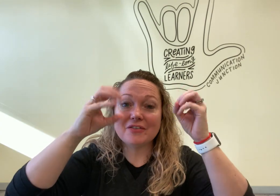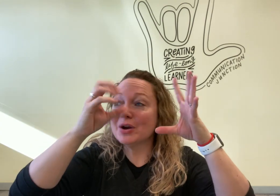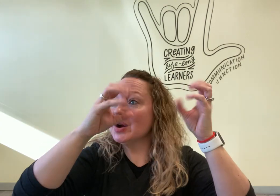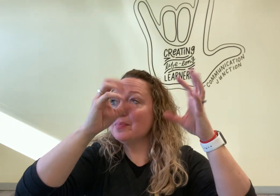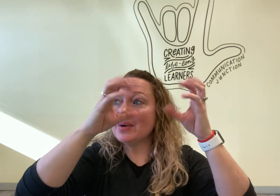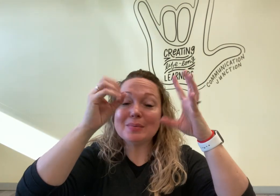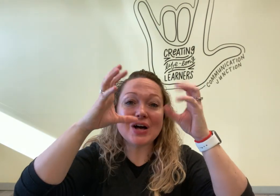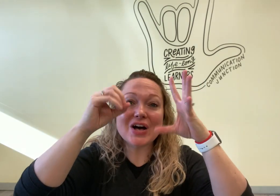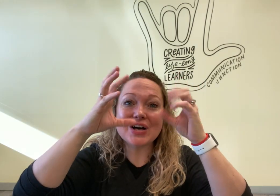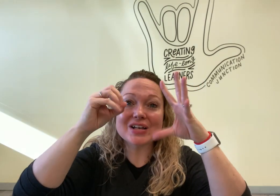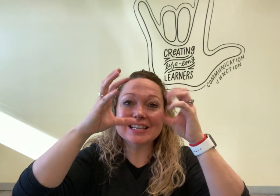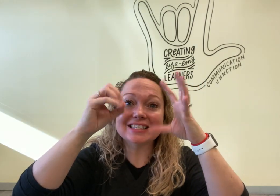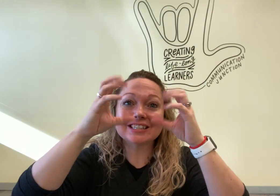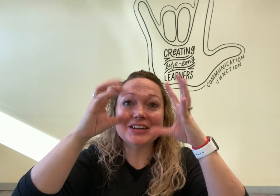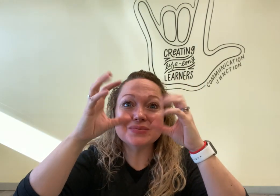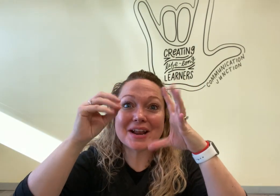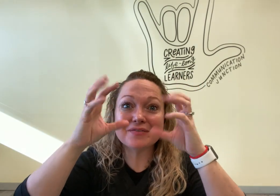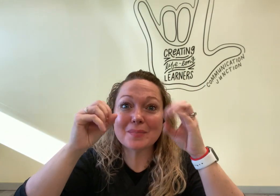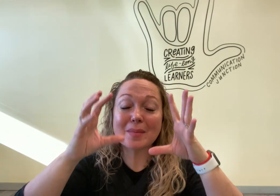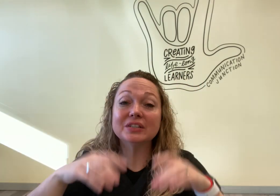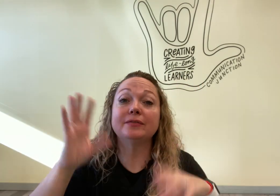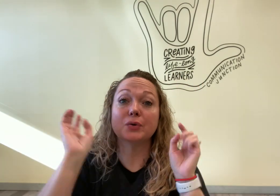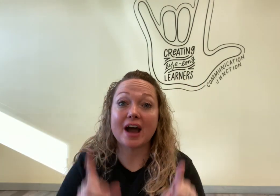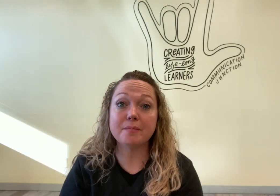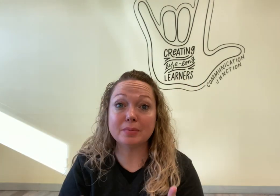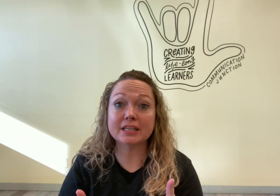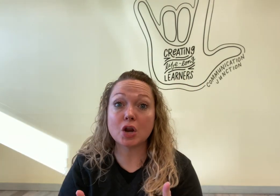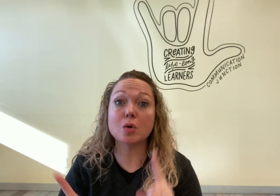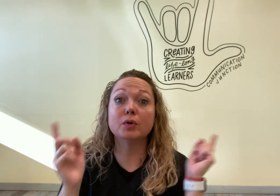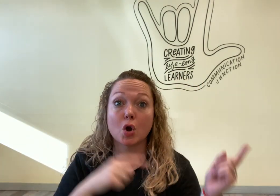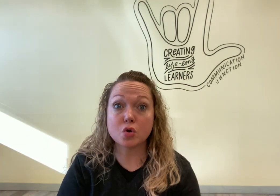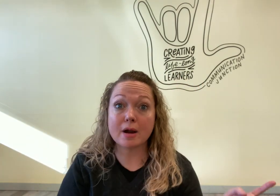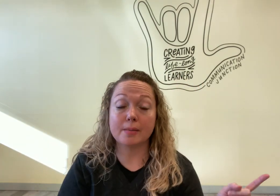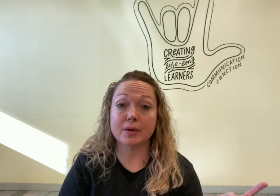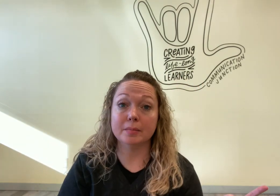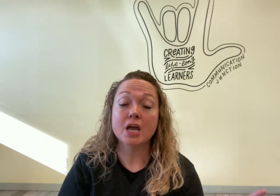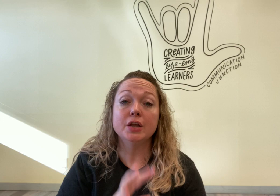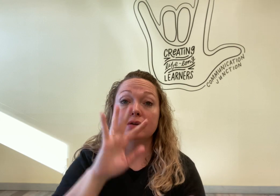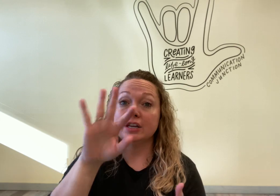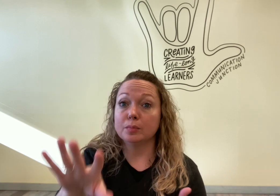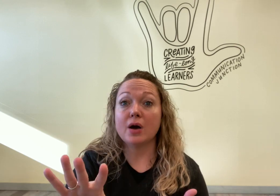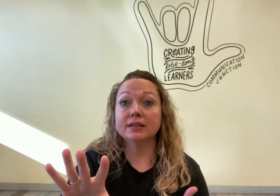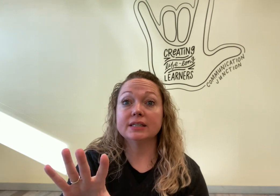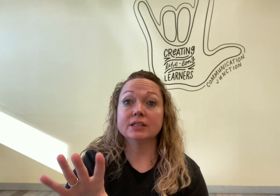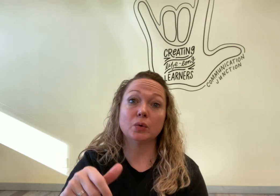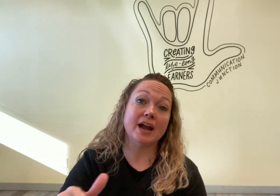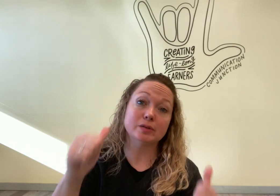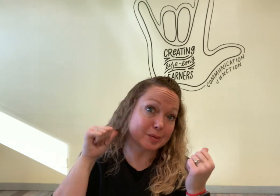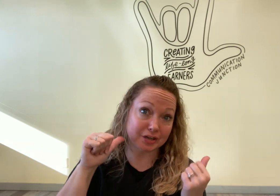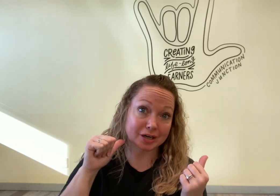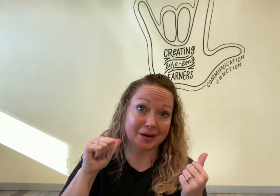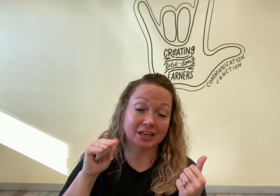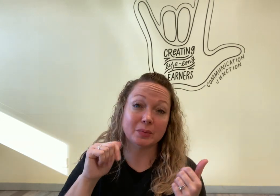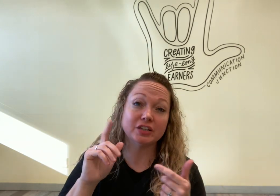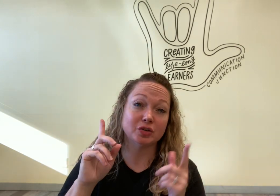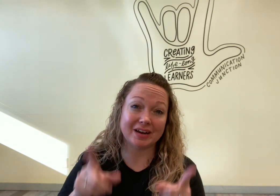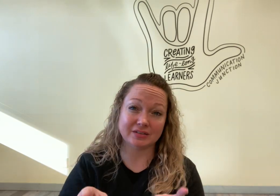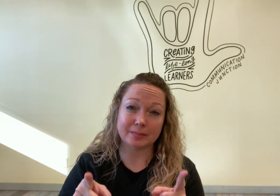for bubbles. Are you ready for bubbles? If you have bubbles at home, go grab them. You can either pause this, or I have to move my chair back anyway, so you might have time to grab